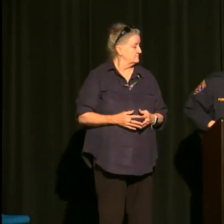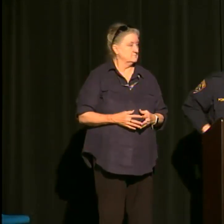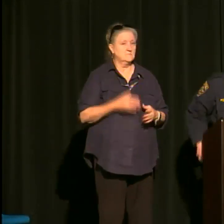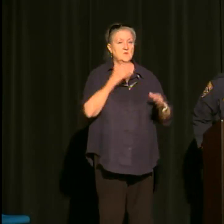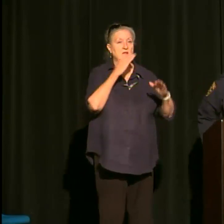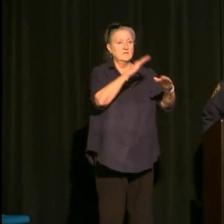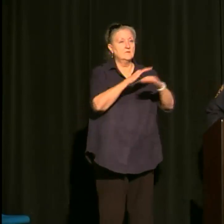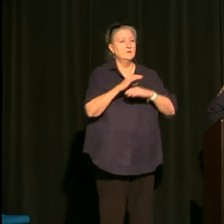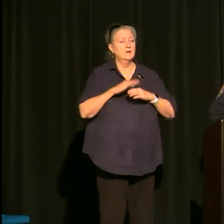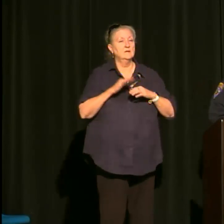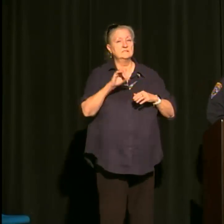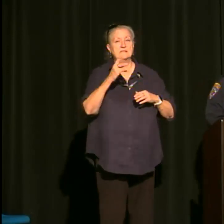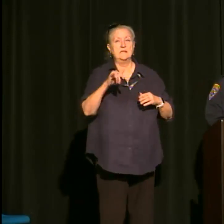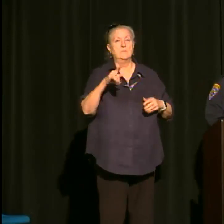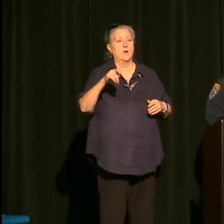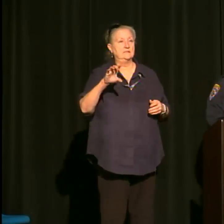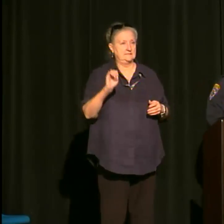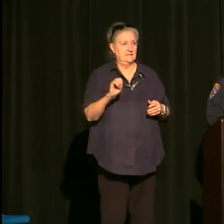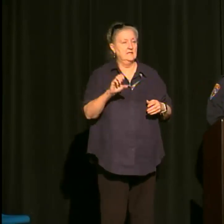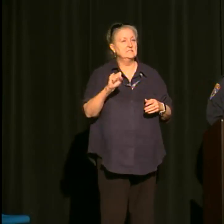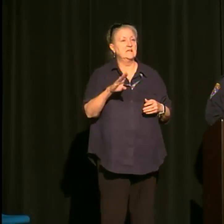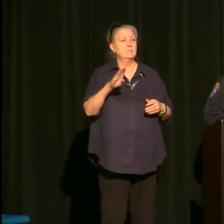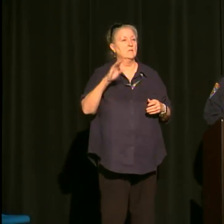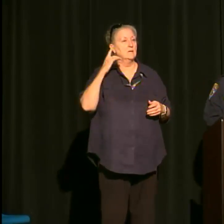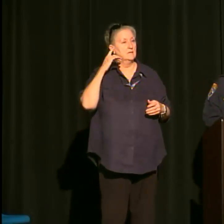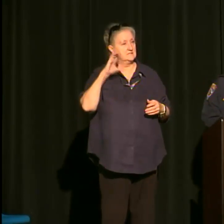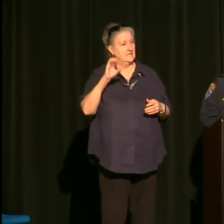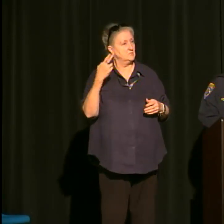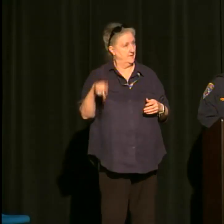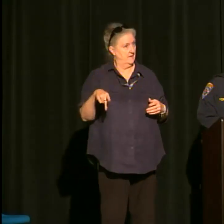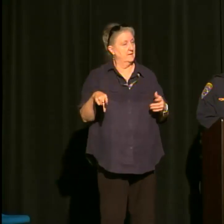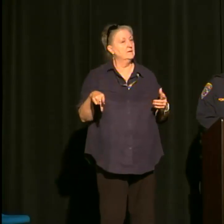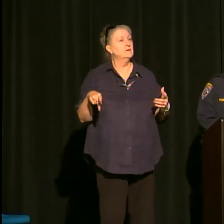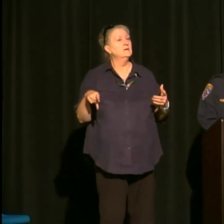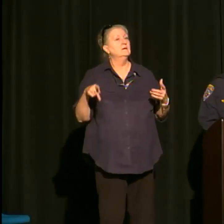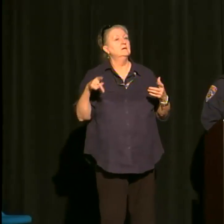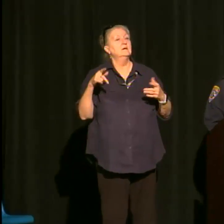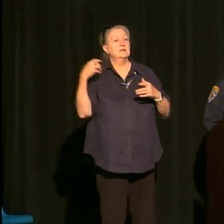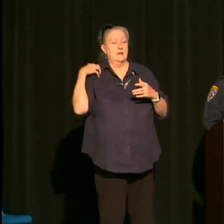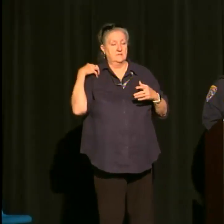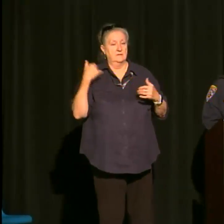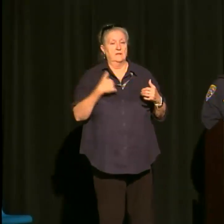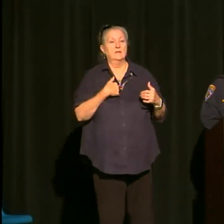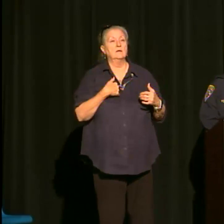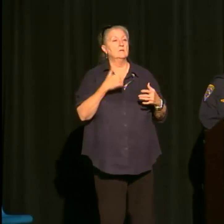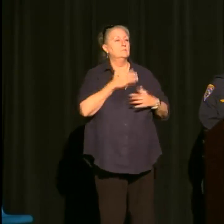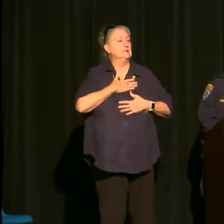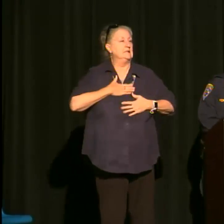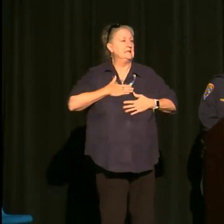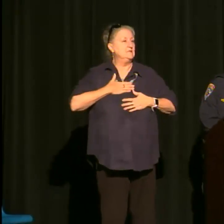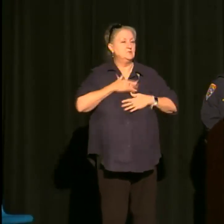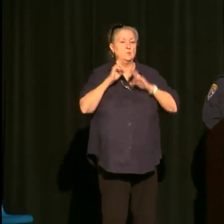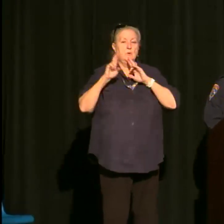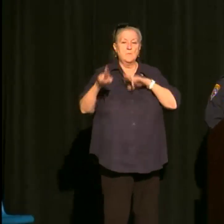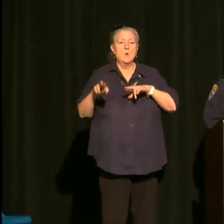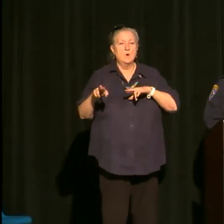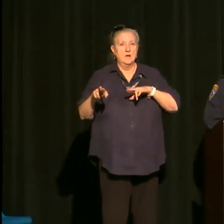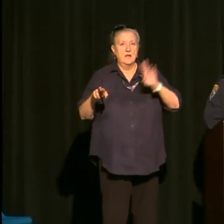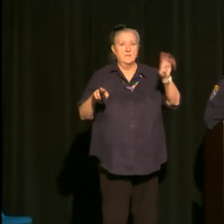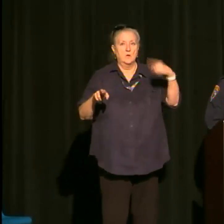Good afternoon. I am Cindy Ponce, the Santa Barbara, California Highway Patrol Captain. We are pleased to report that